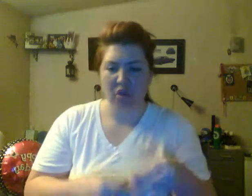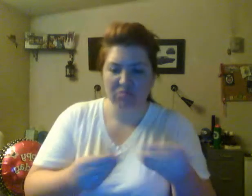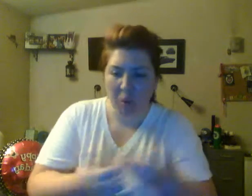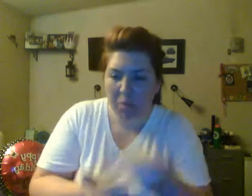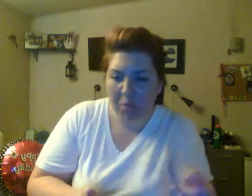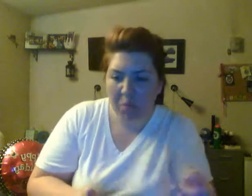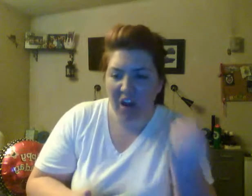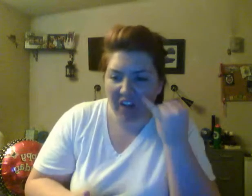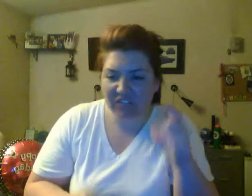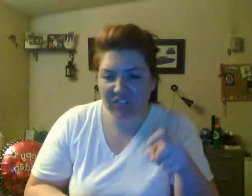couple seconds, if that's okay.